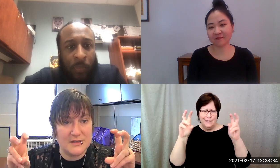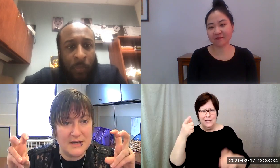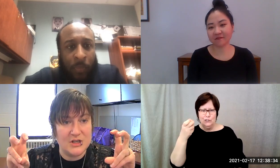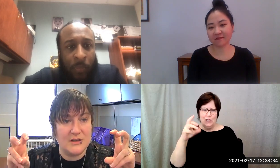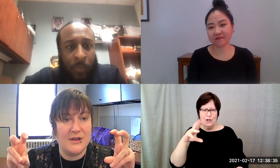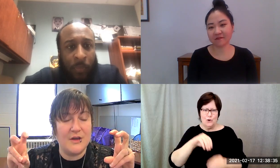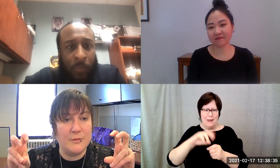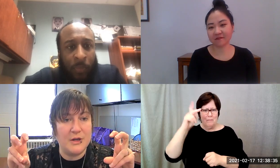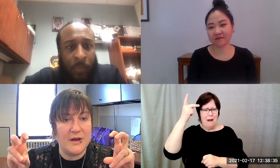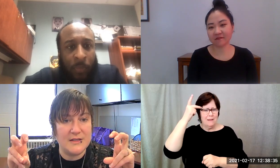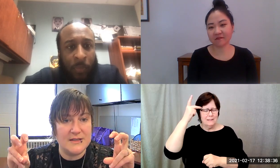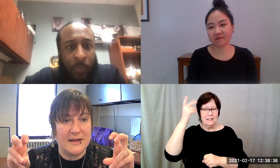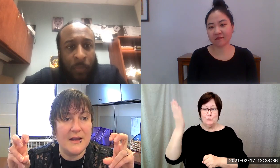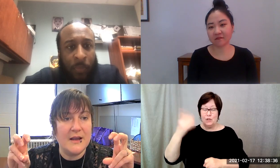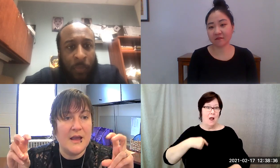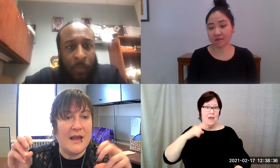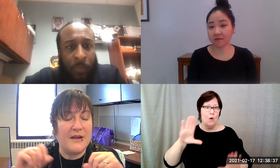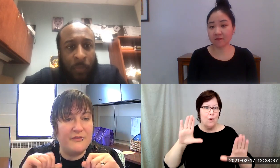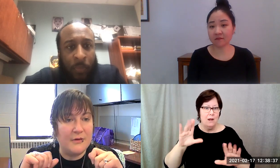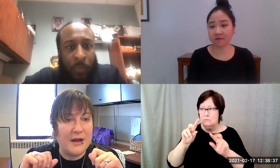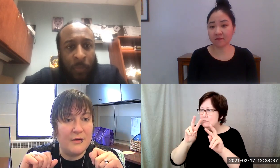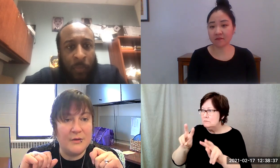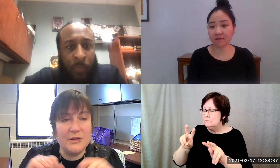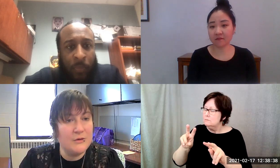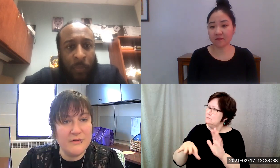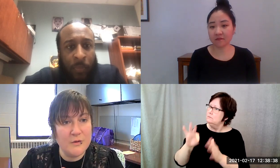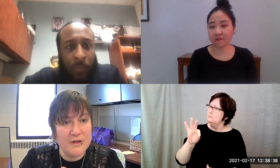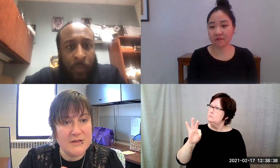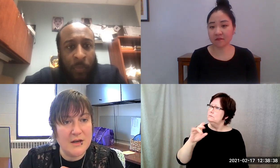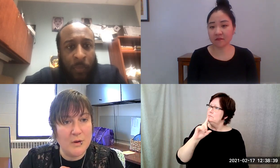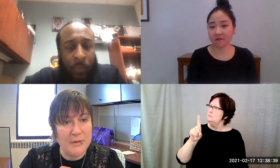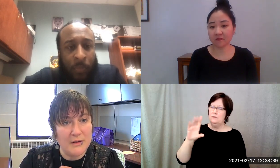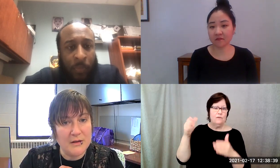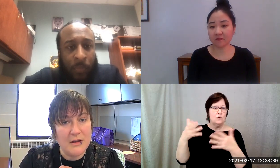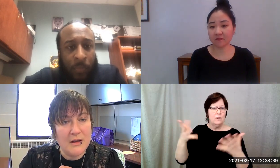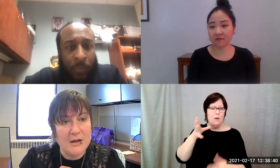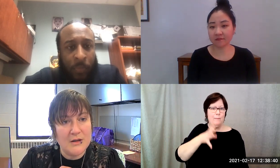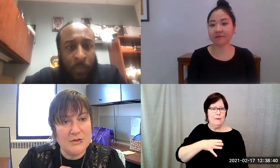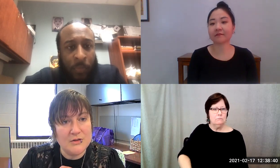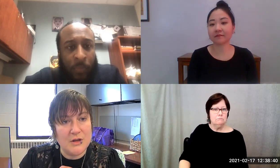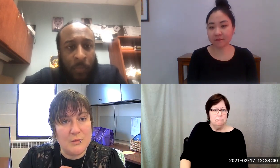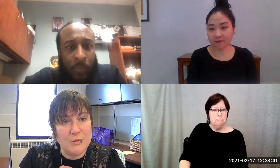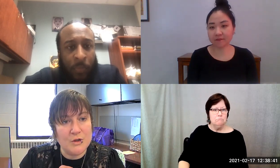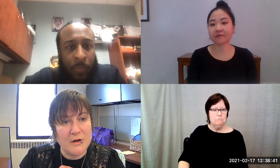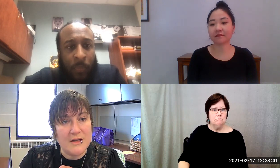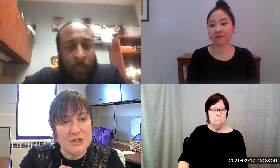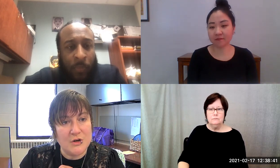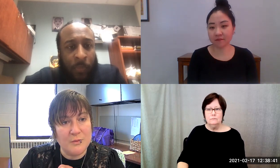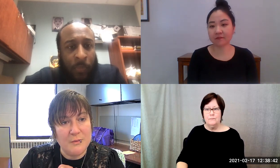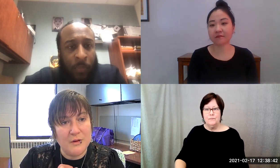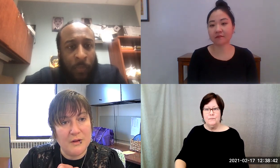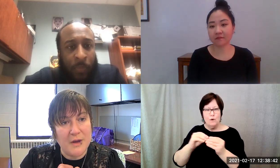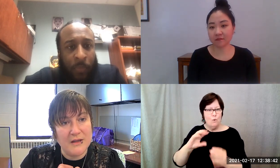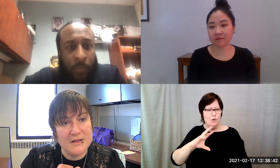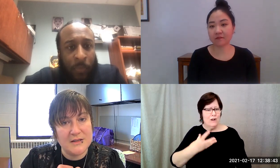politics presentation that I thought would be great to see. And I found out it really only focused on women. there were more